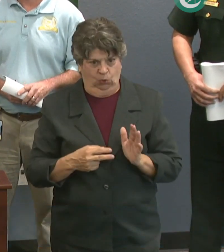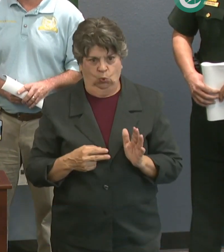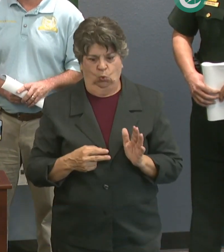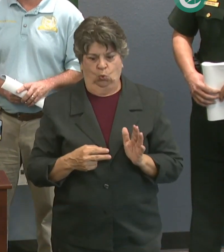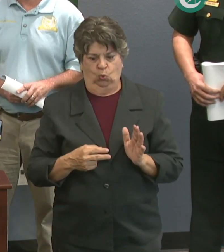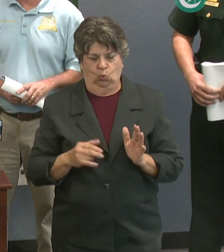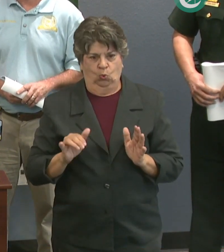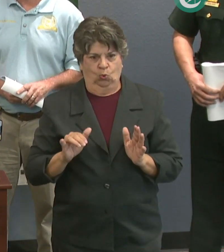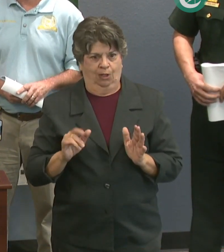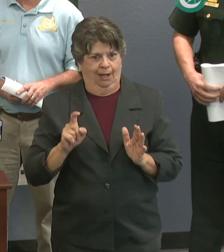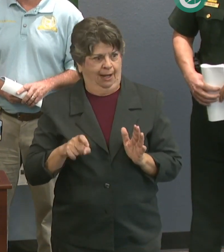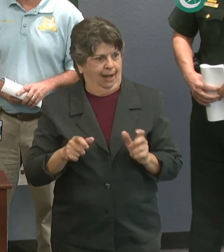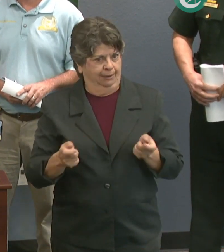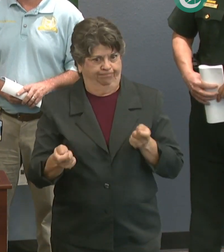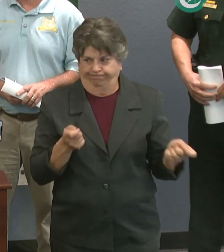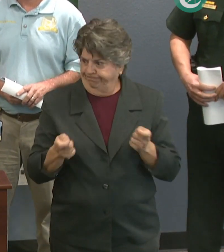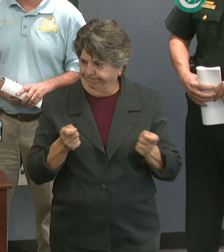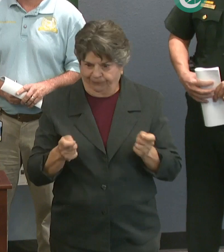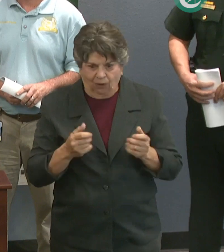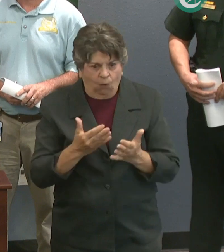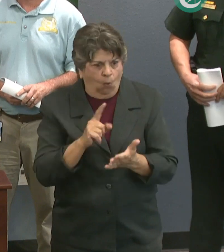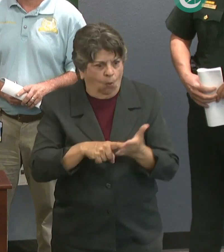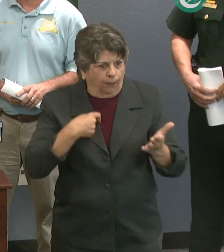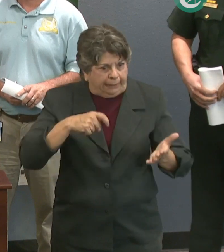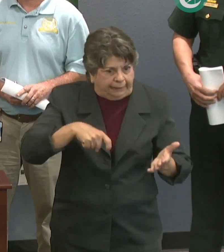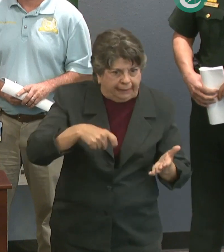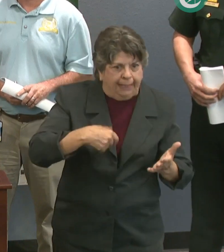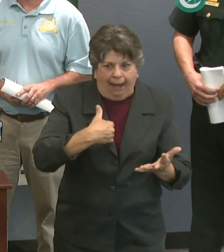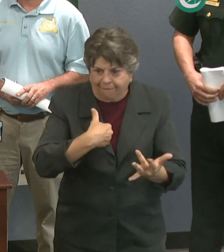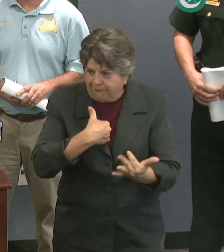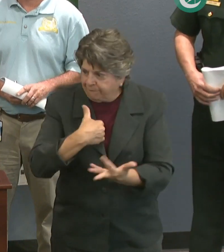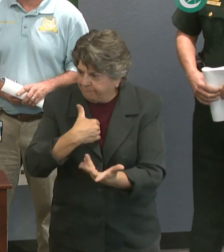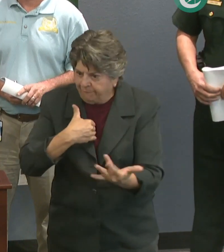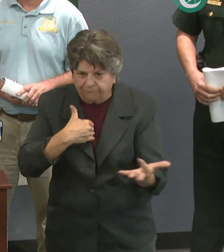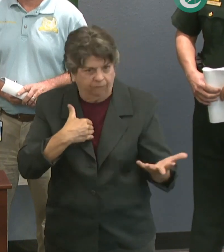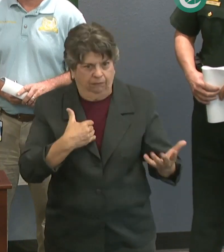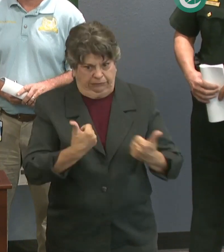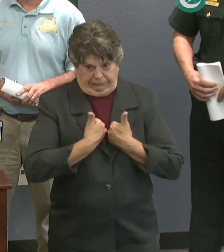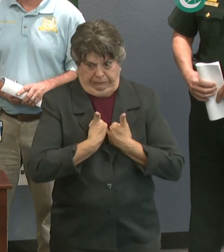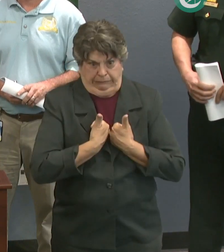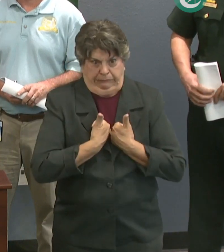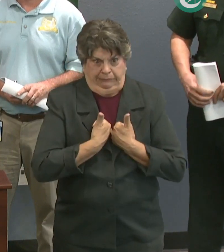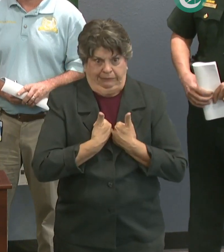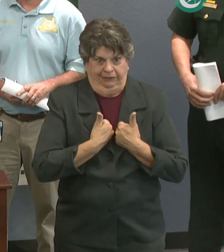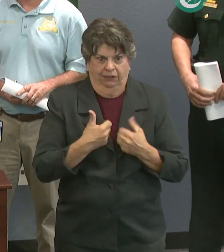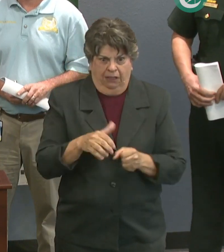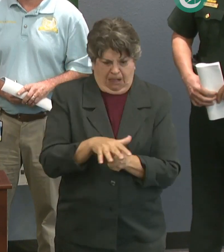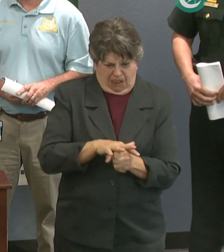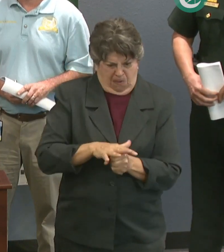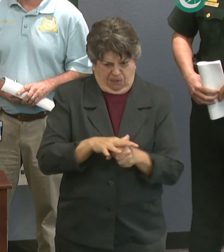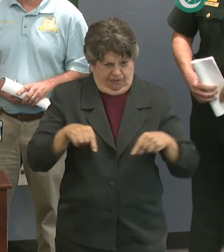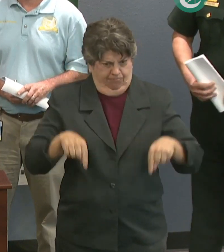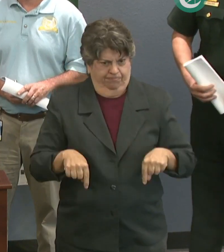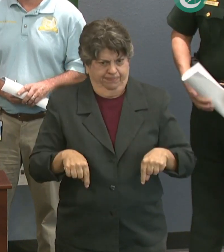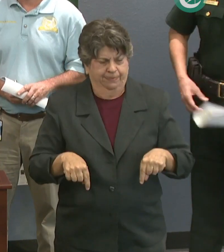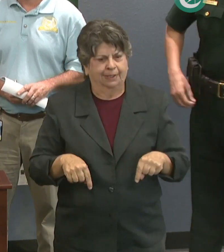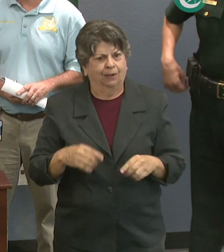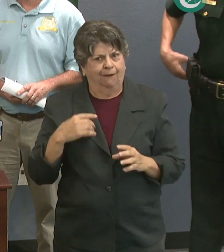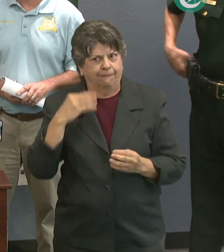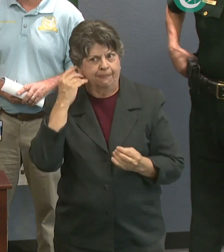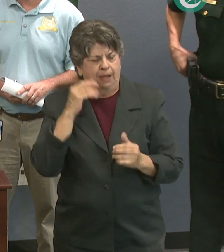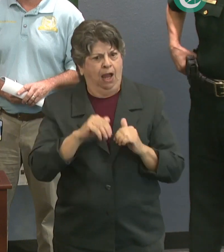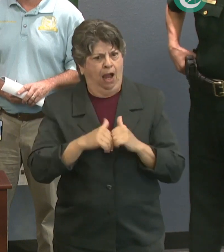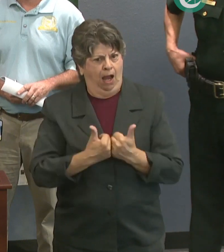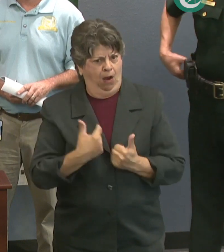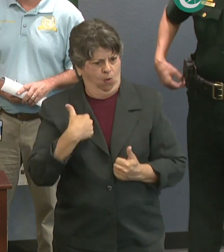us resources, pushing those down to us. And a lot of the things that we're doing here locally is, so how do we pivot? How do we continue to work to support